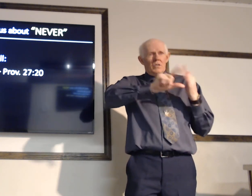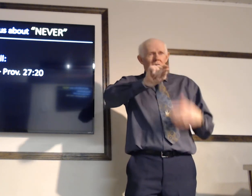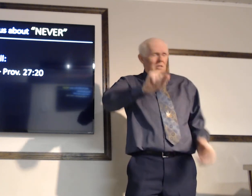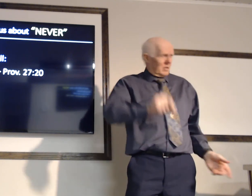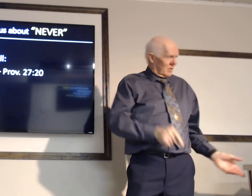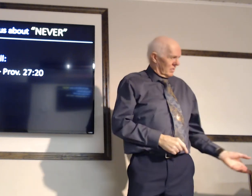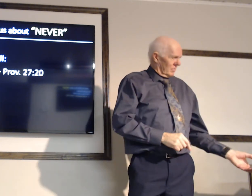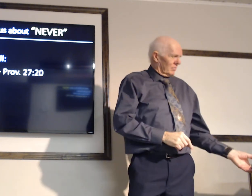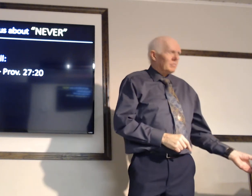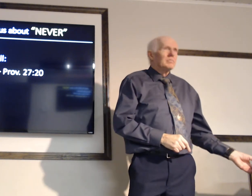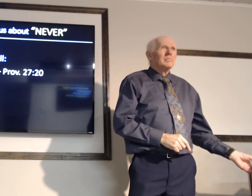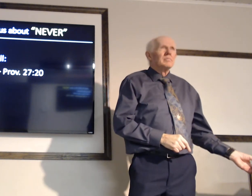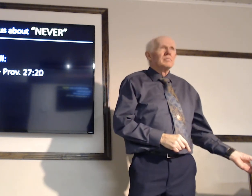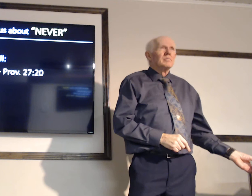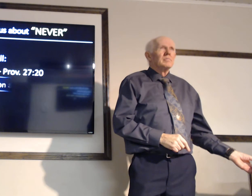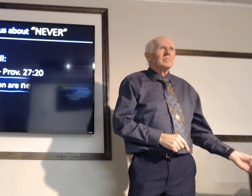Proverbs 27:20,